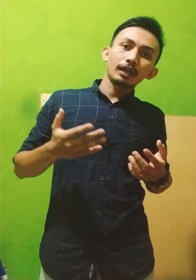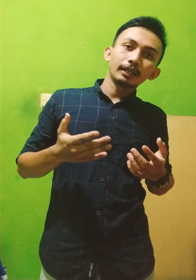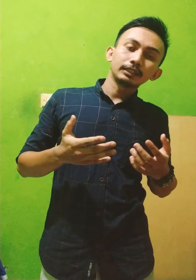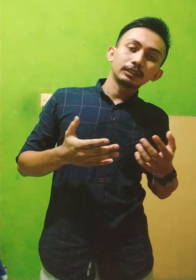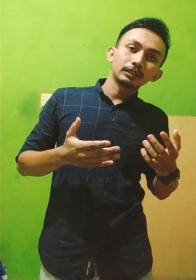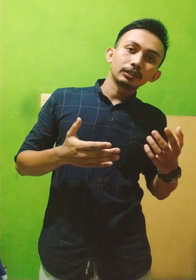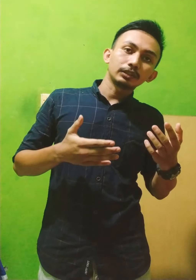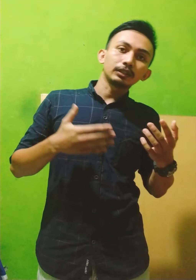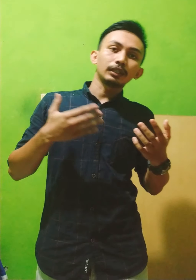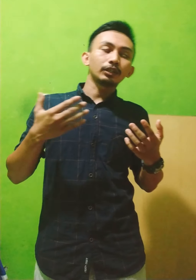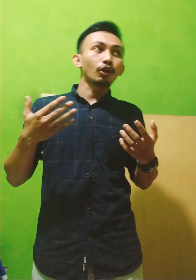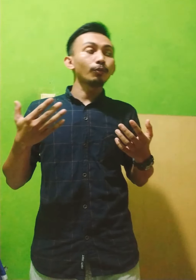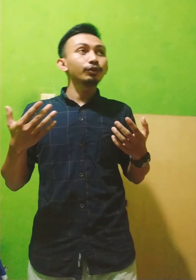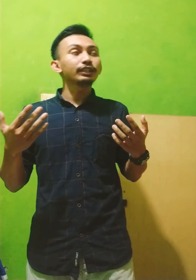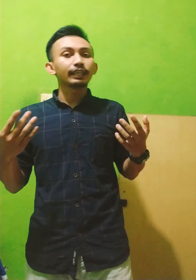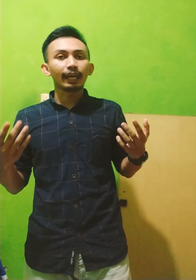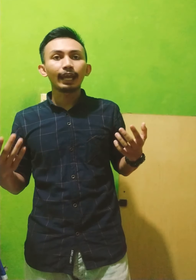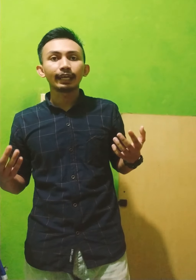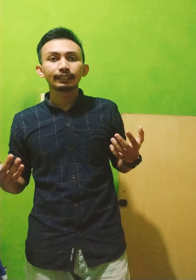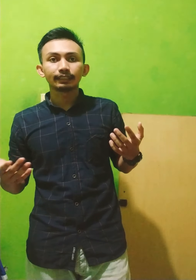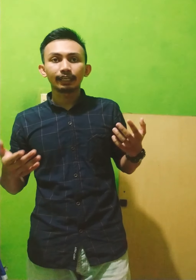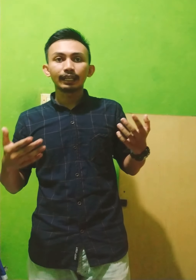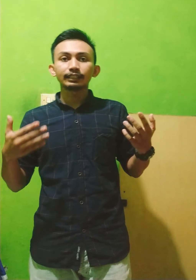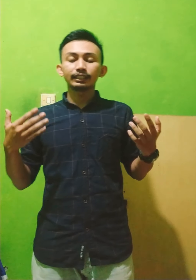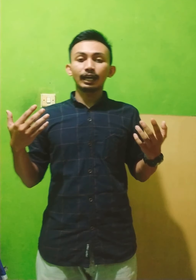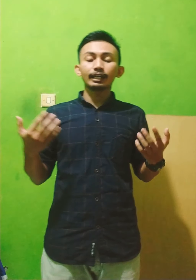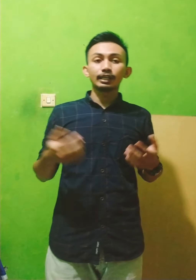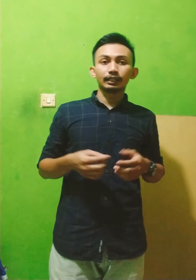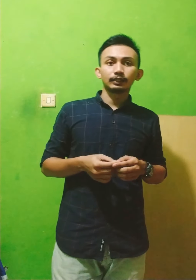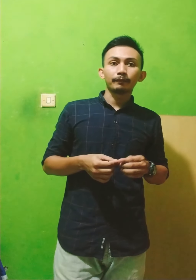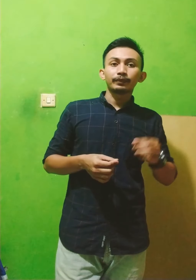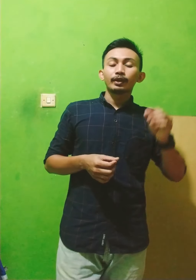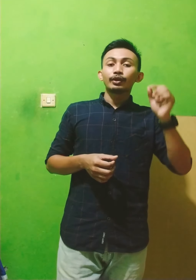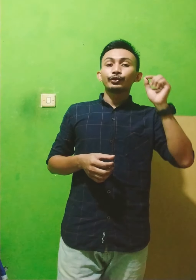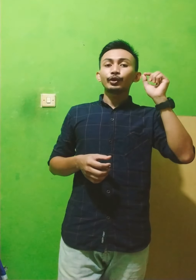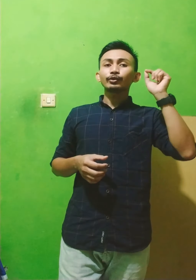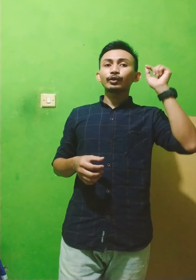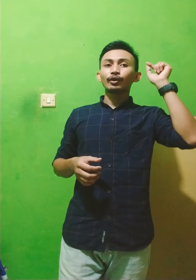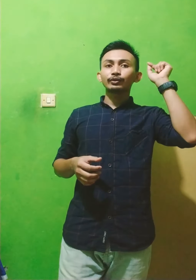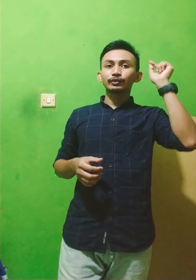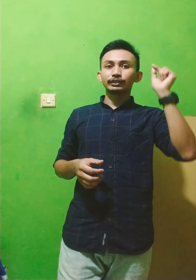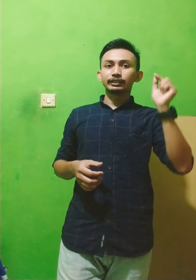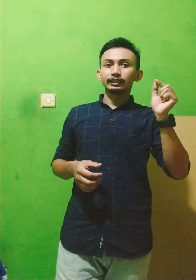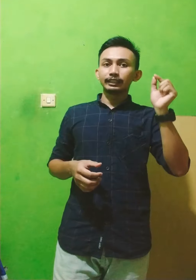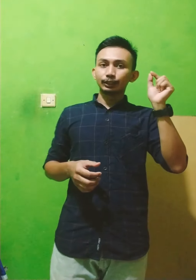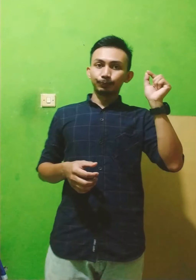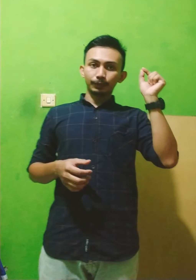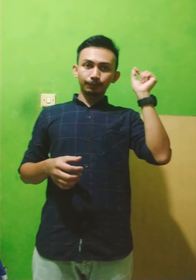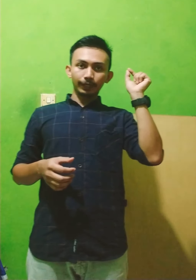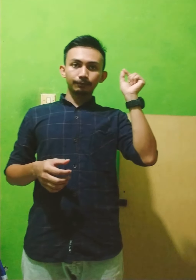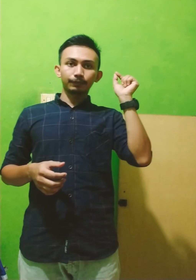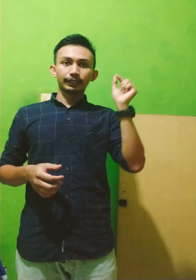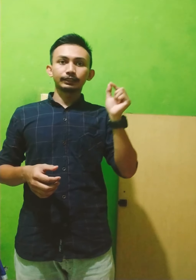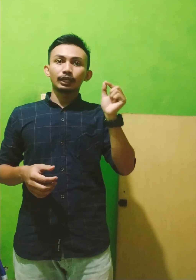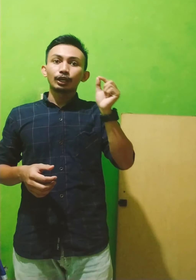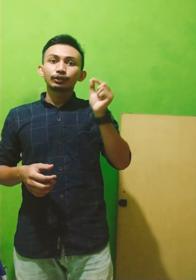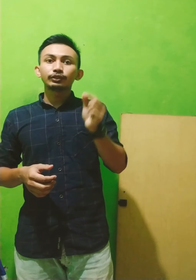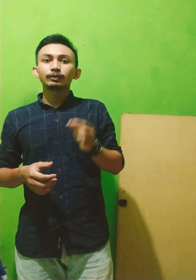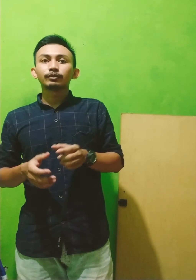Summarize, sufficiently communicate lengthy ideas. Your conclusion is the perfect place to summarize